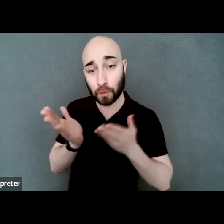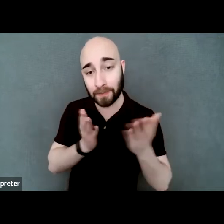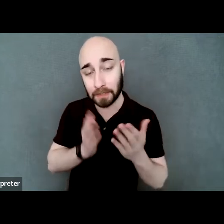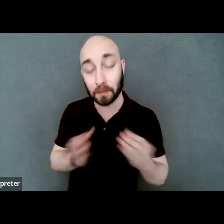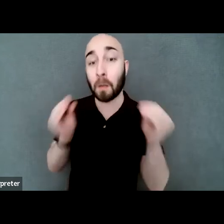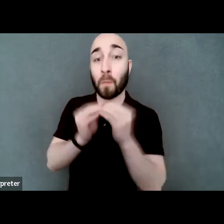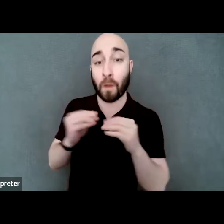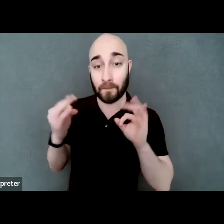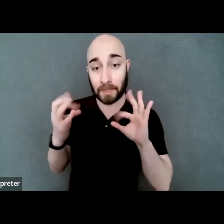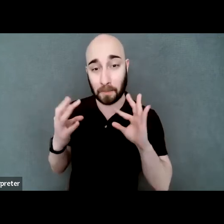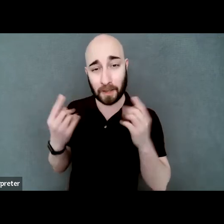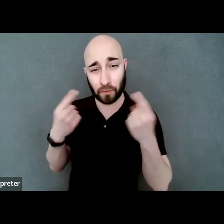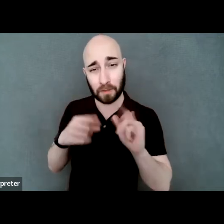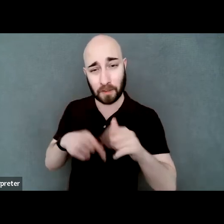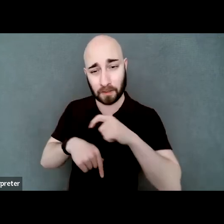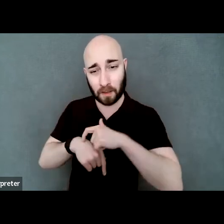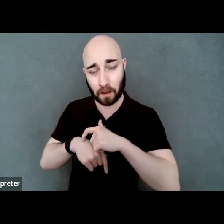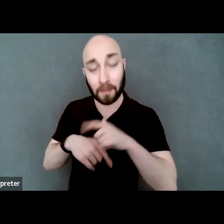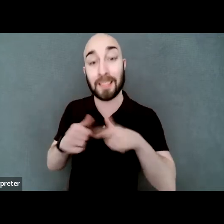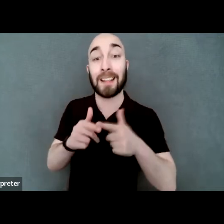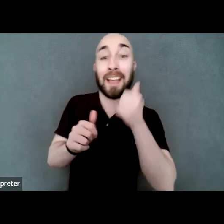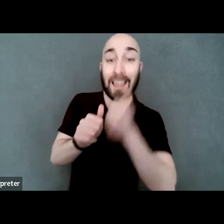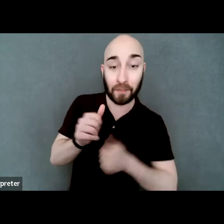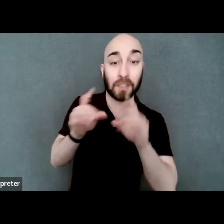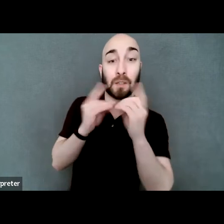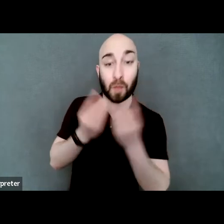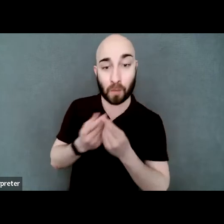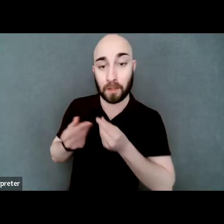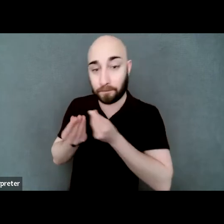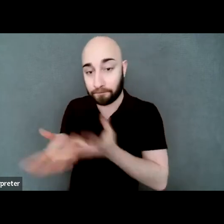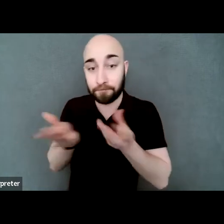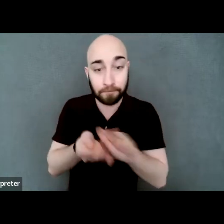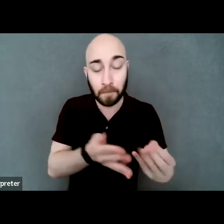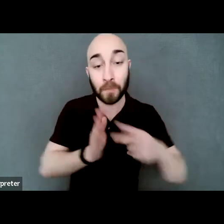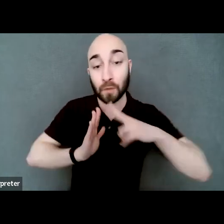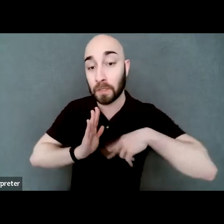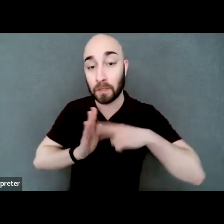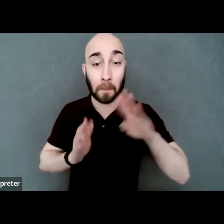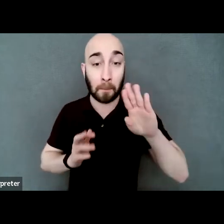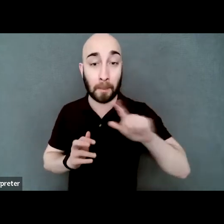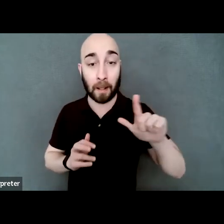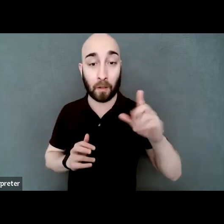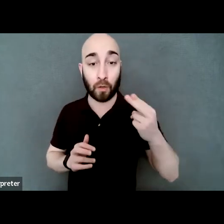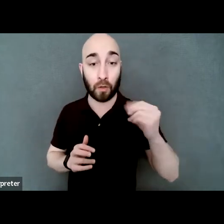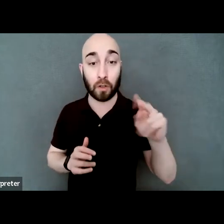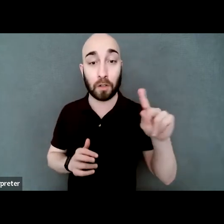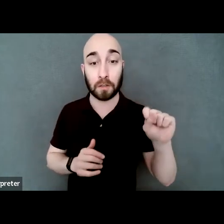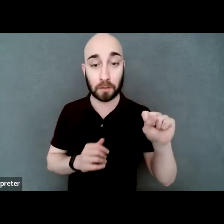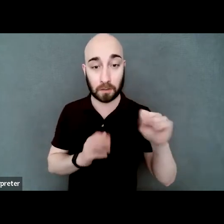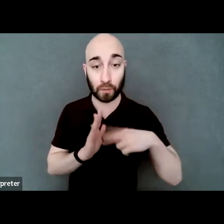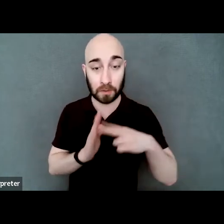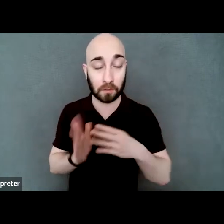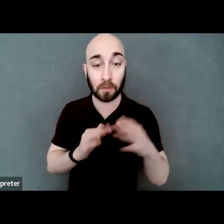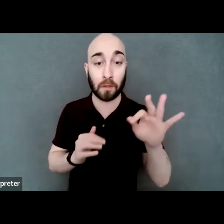In between that, I met with every department. We did readings, we read bell hooks. We listened to